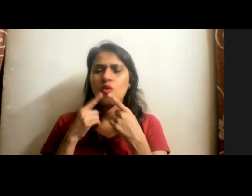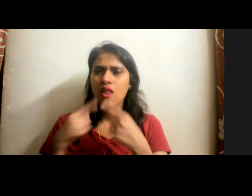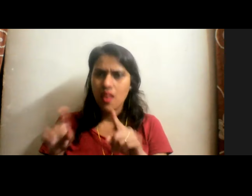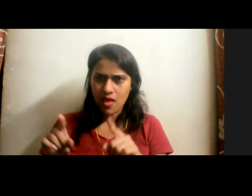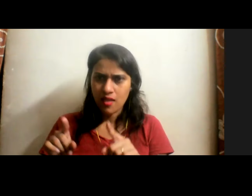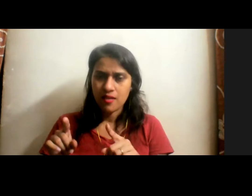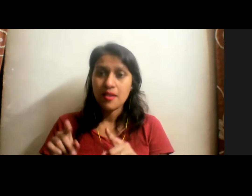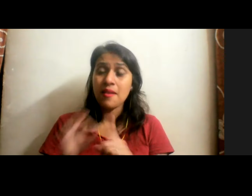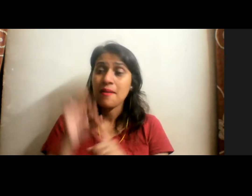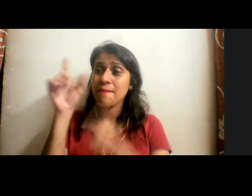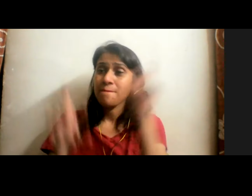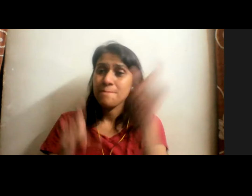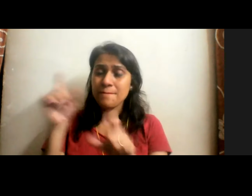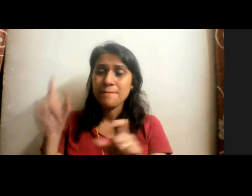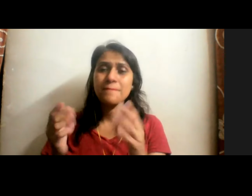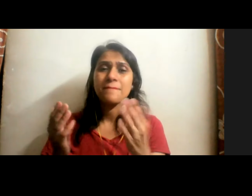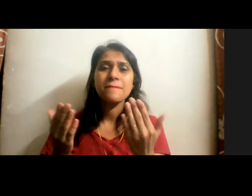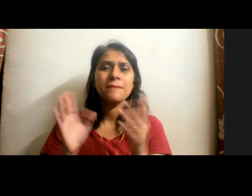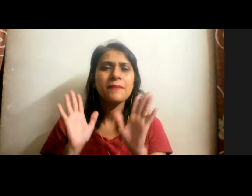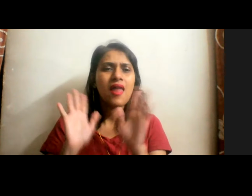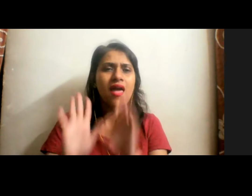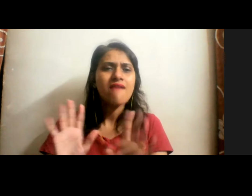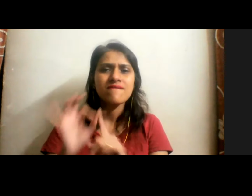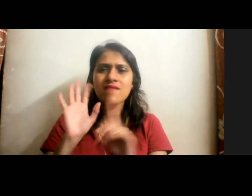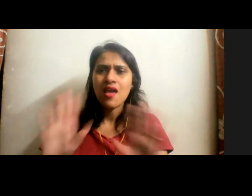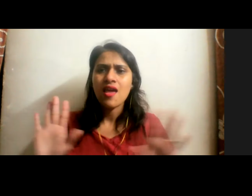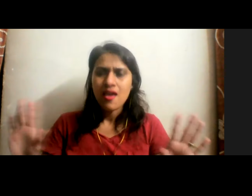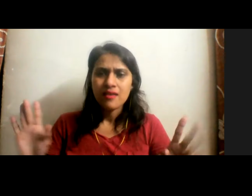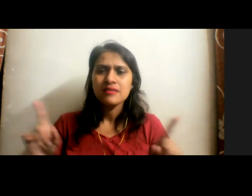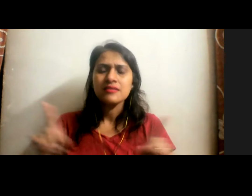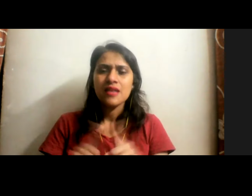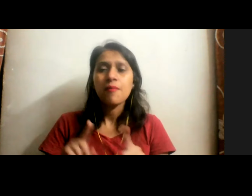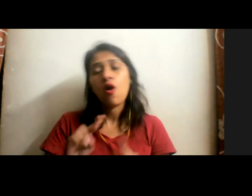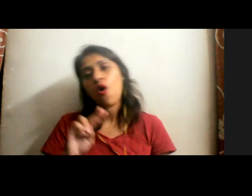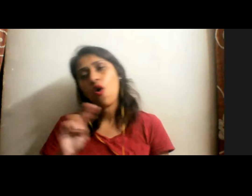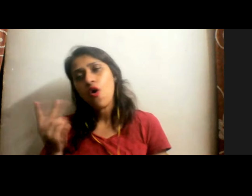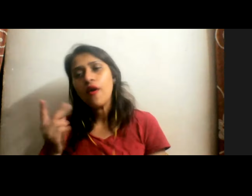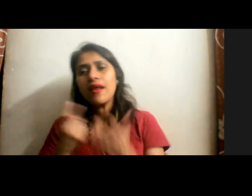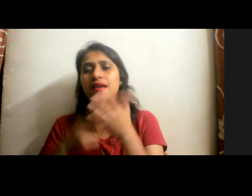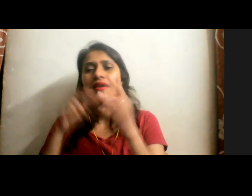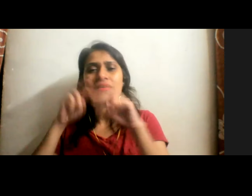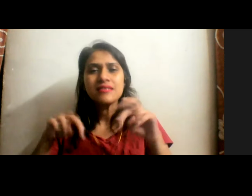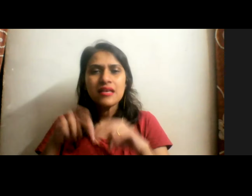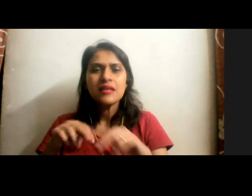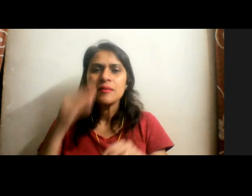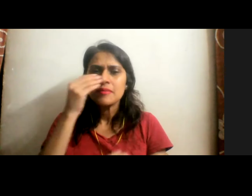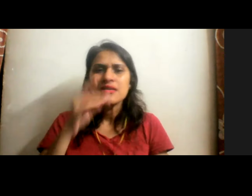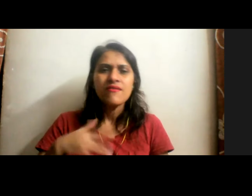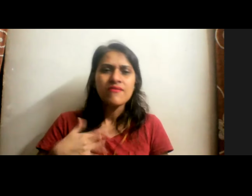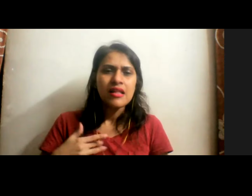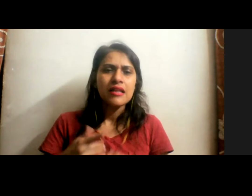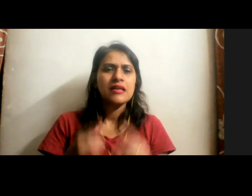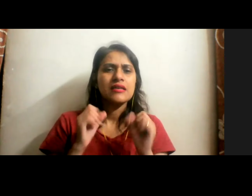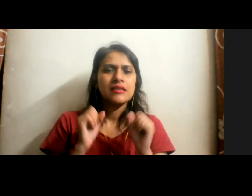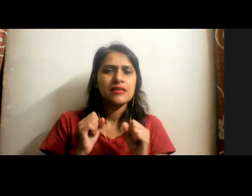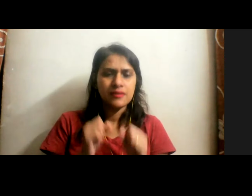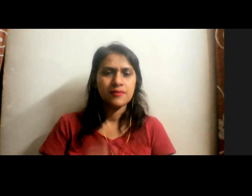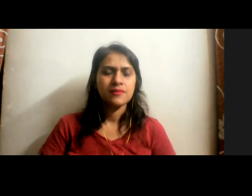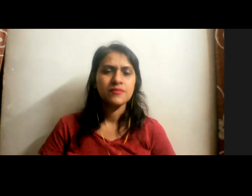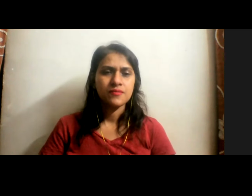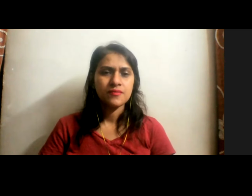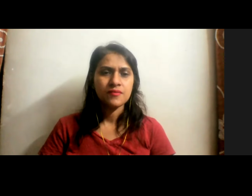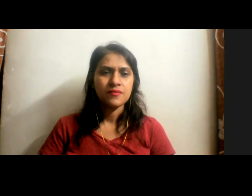people present here would agree with me on that, because otherwise then research becomes a very niche area. And